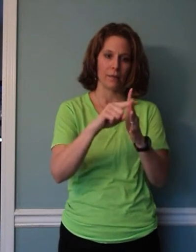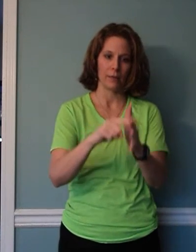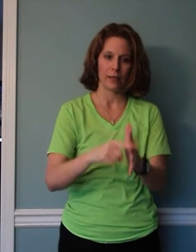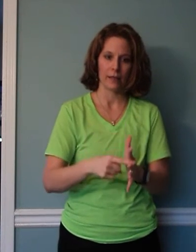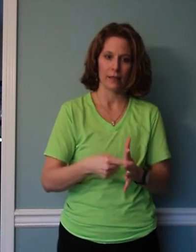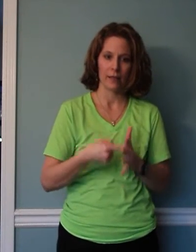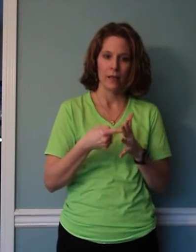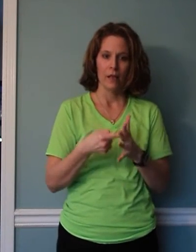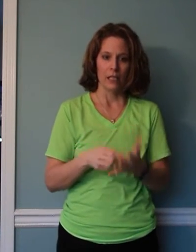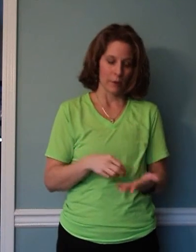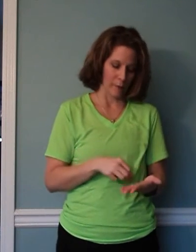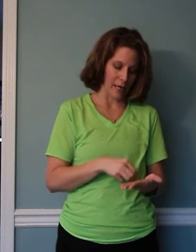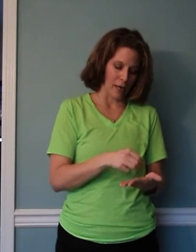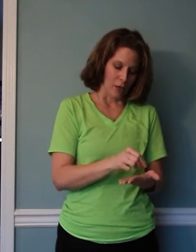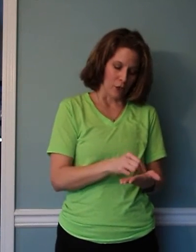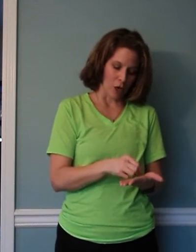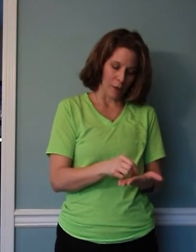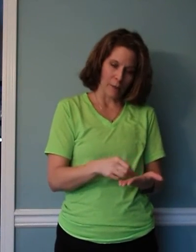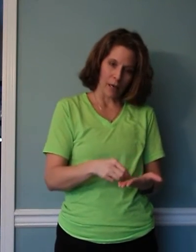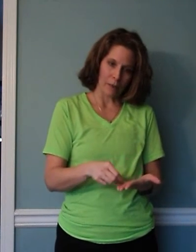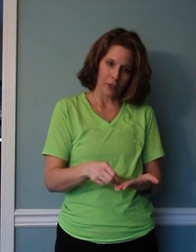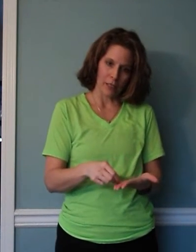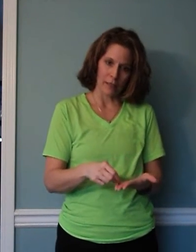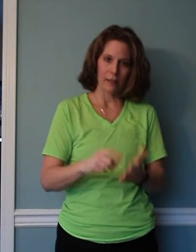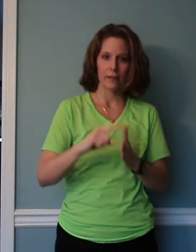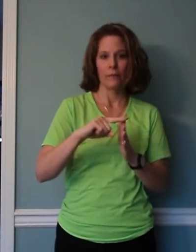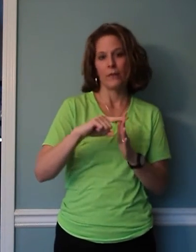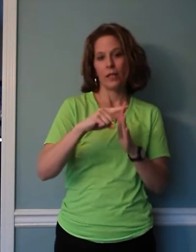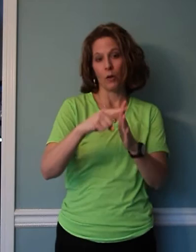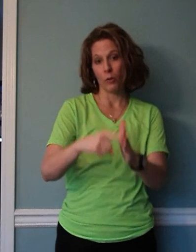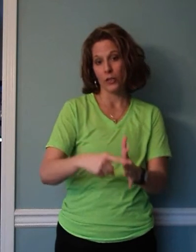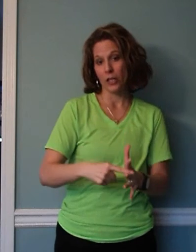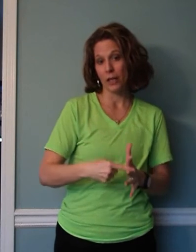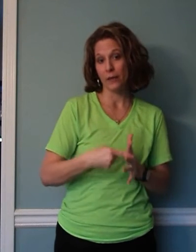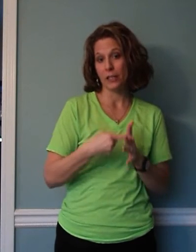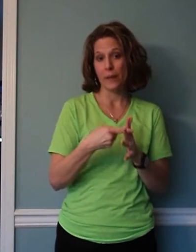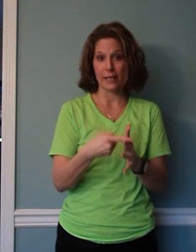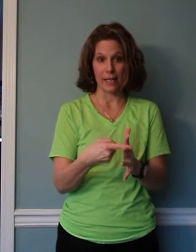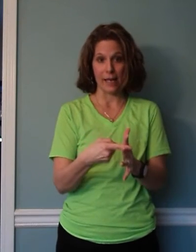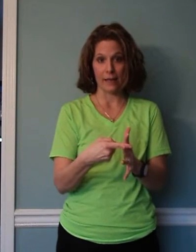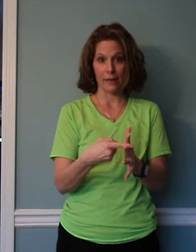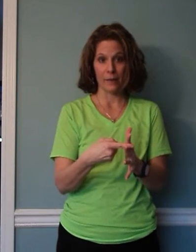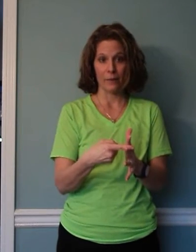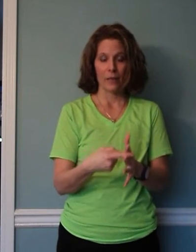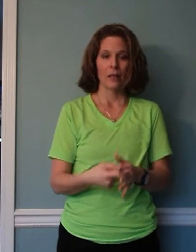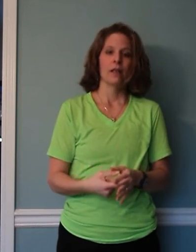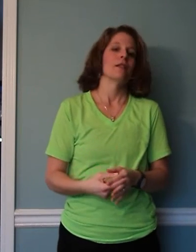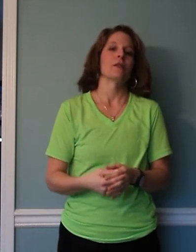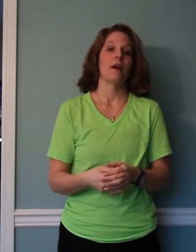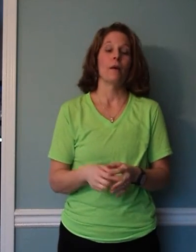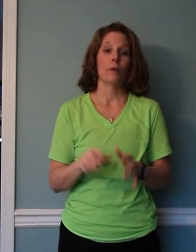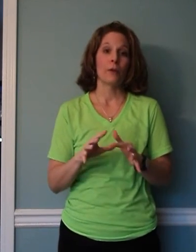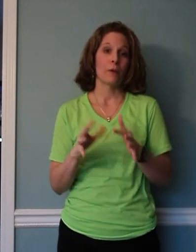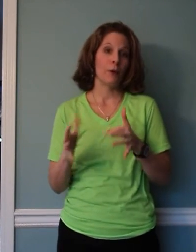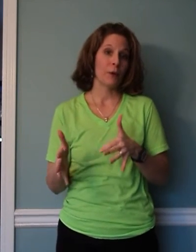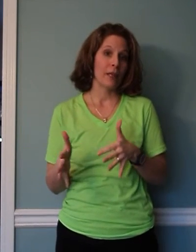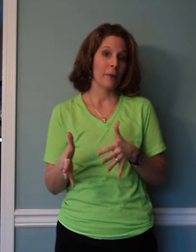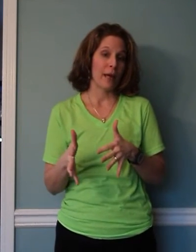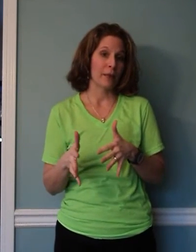like this. So it'll be Darwin publishes The Origin of Species. So now I'll run through the whole thing without